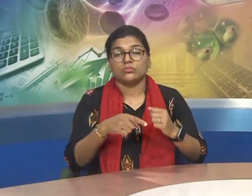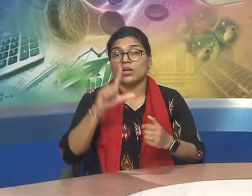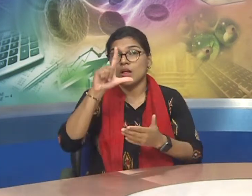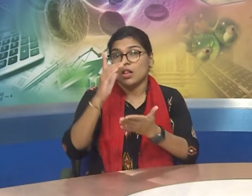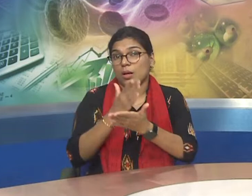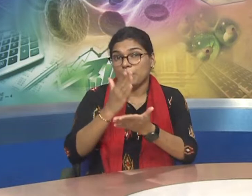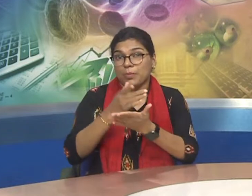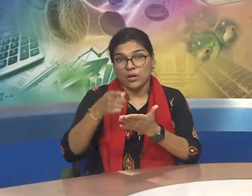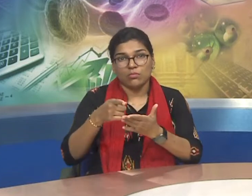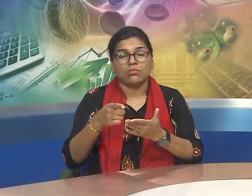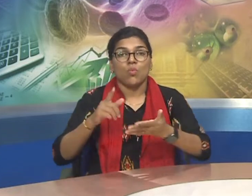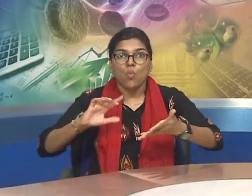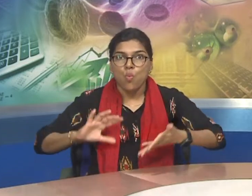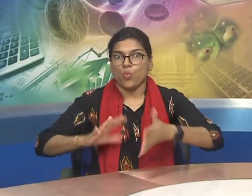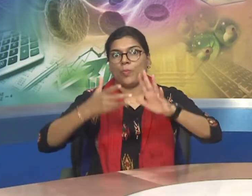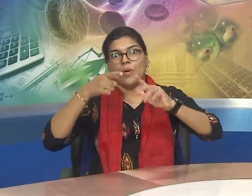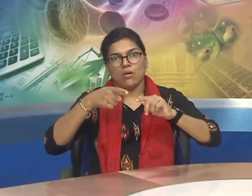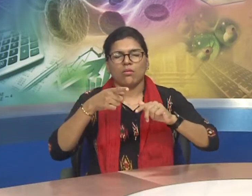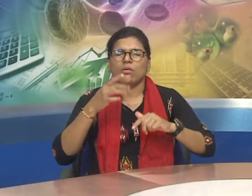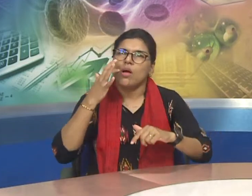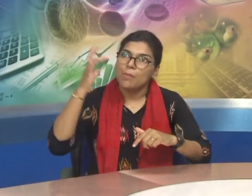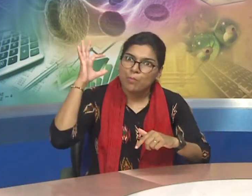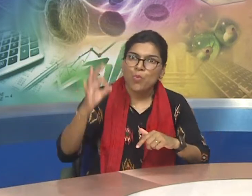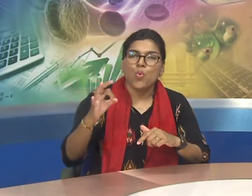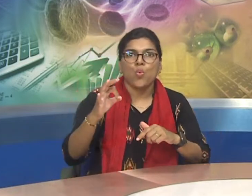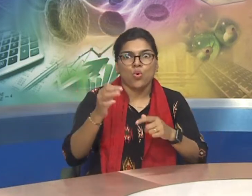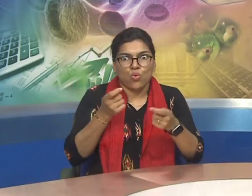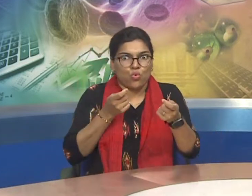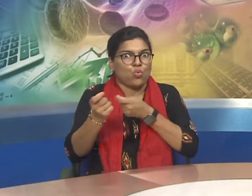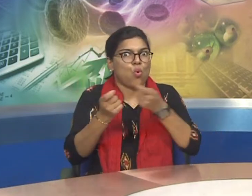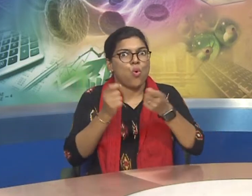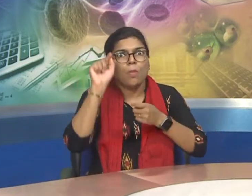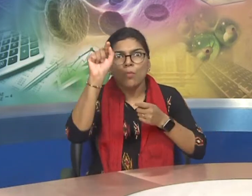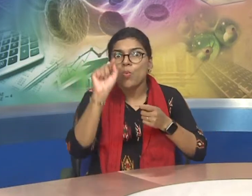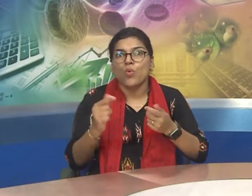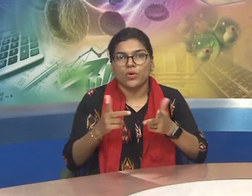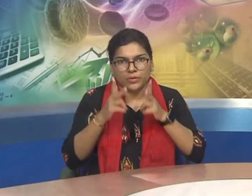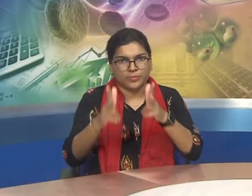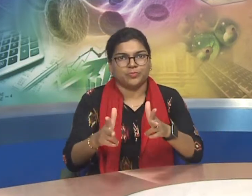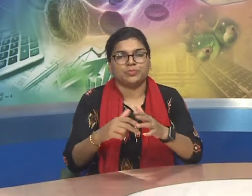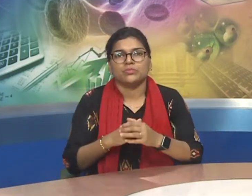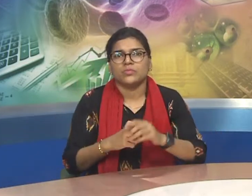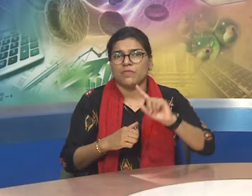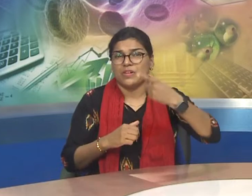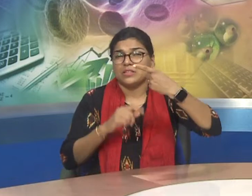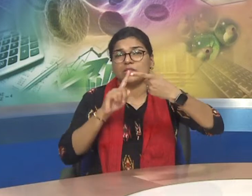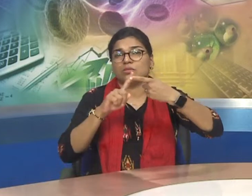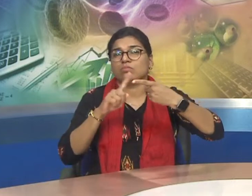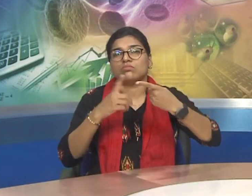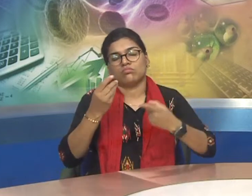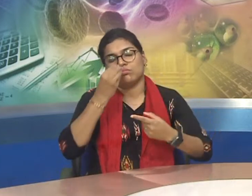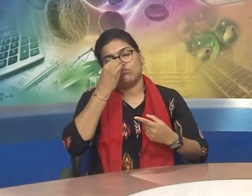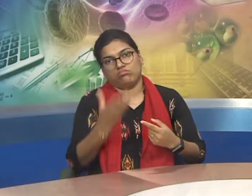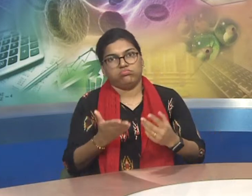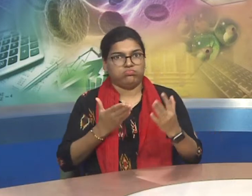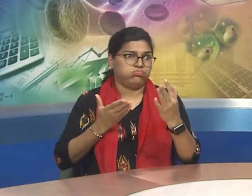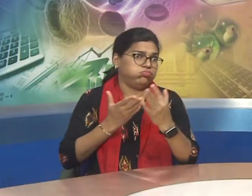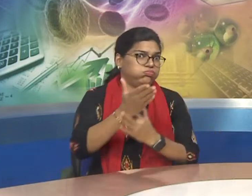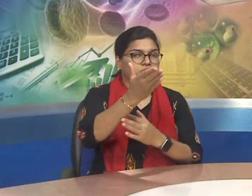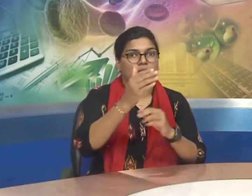And this is the last point which we are going to discuss. This is the salient features of an automated